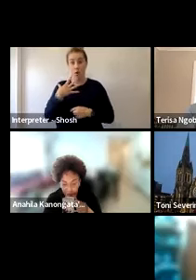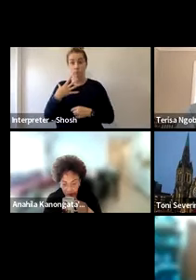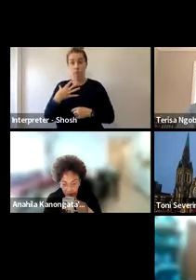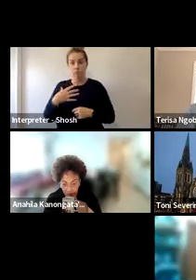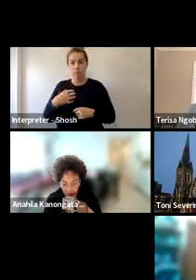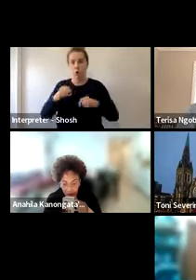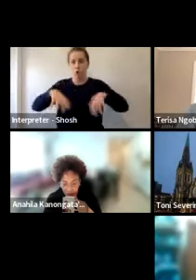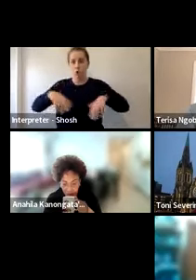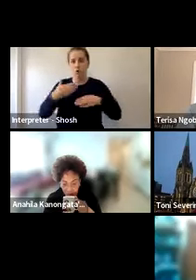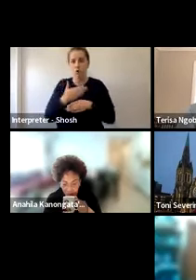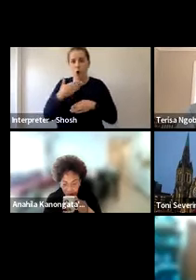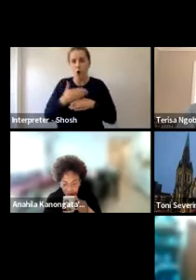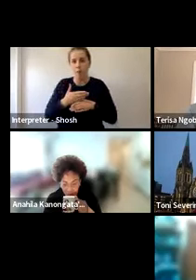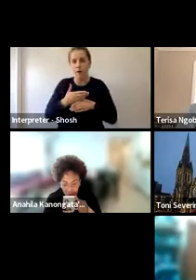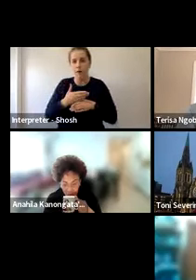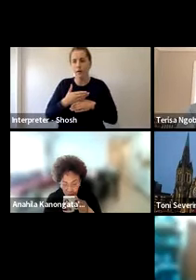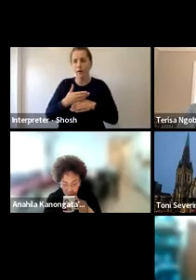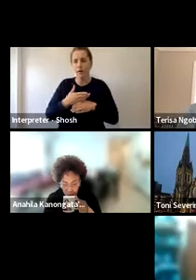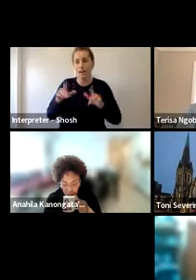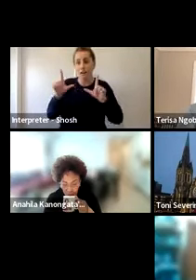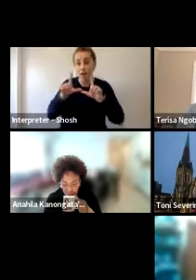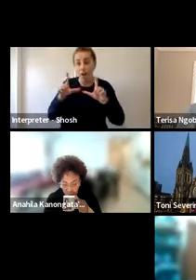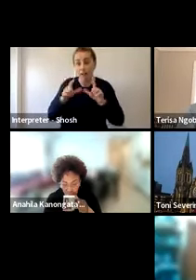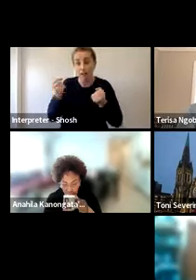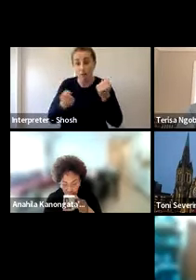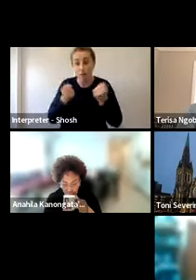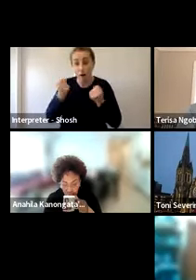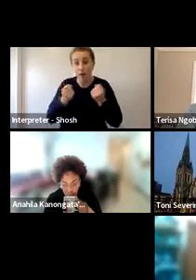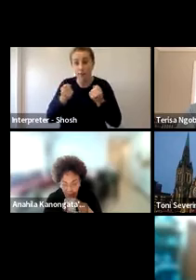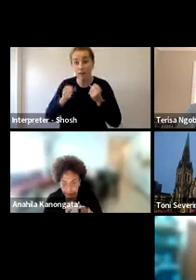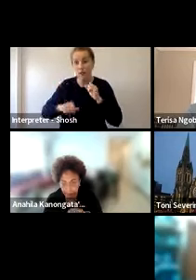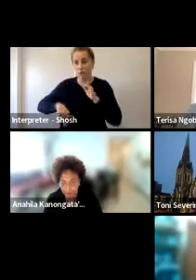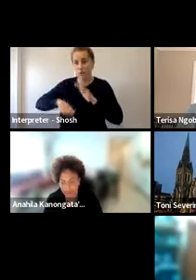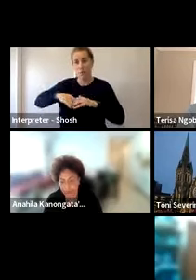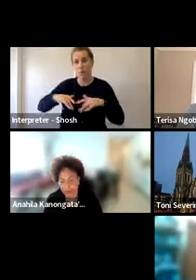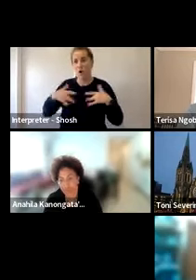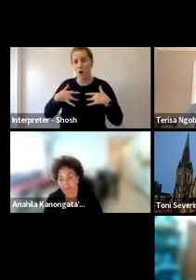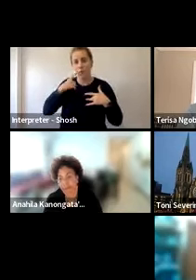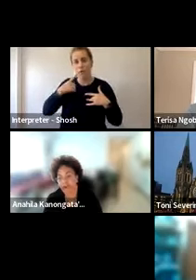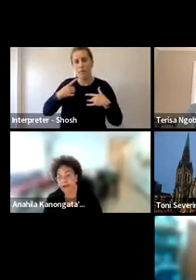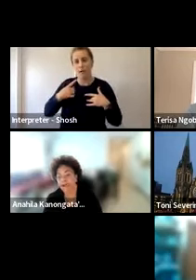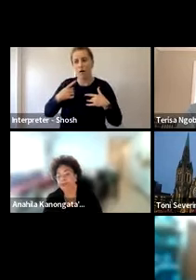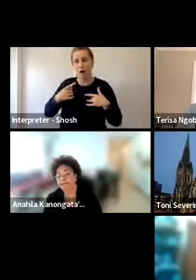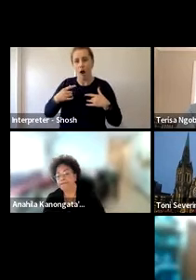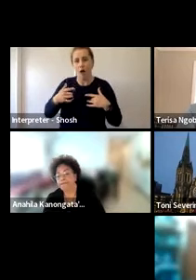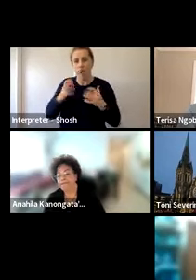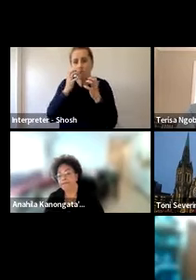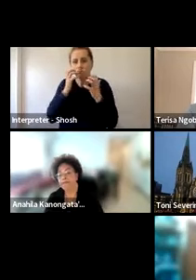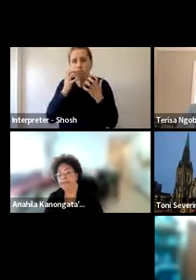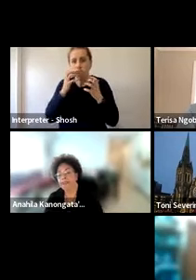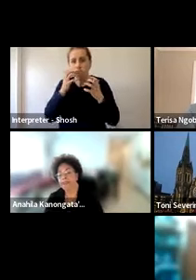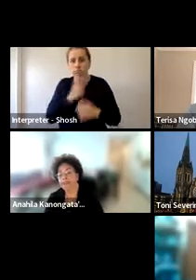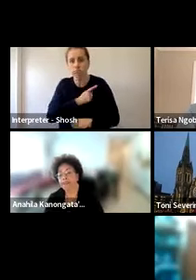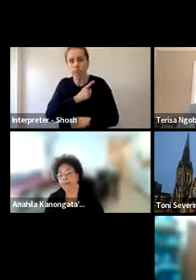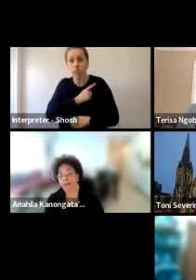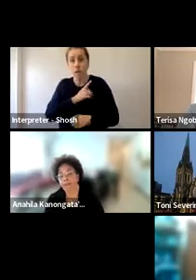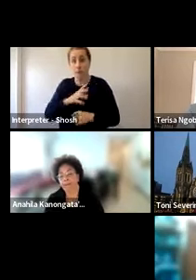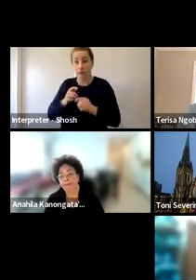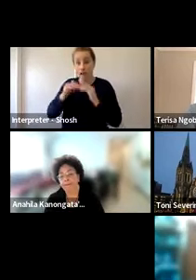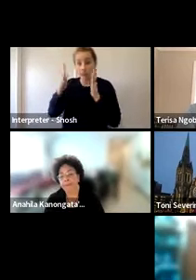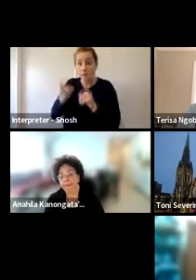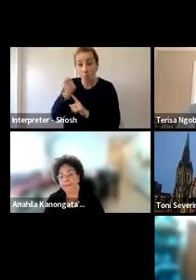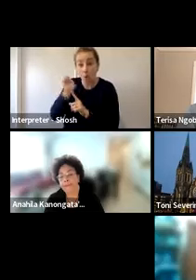job, and their license, which means that their whole life is jeopardized. They might have a mortgage, for example,